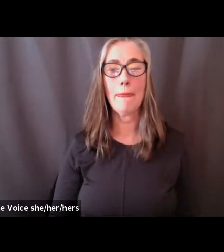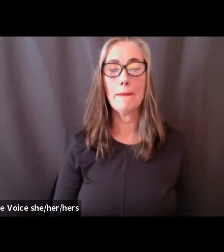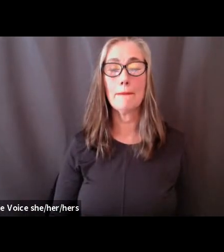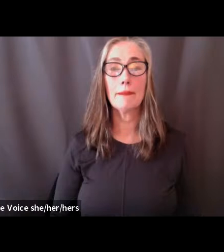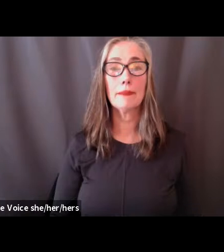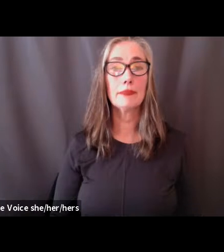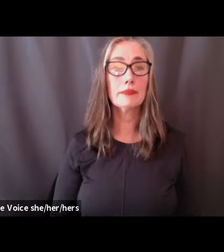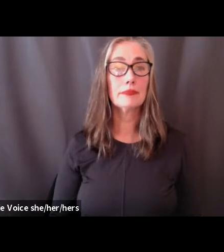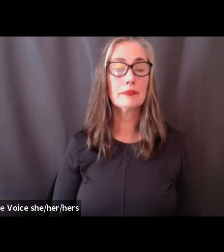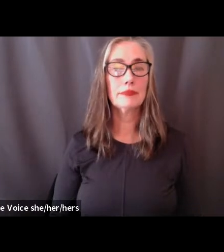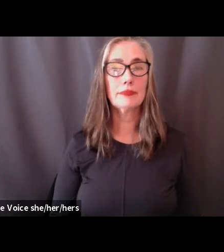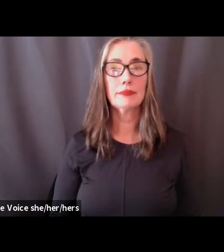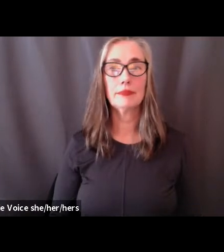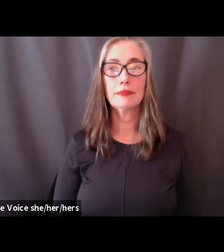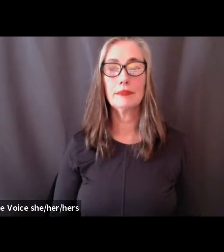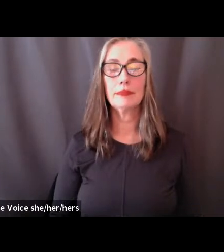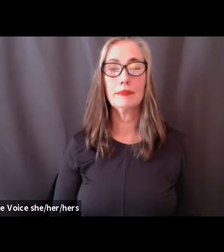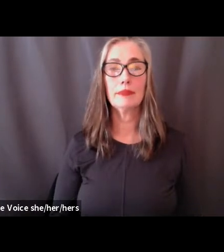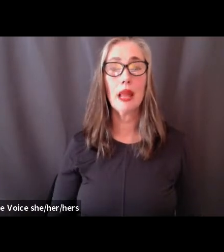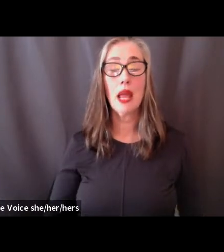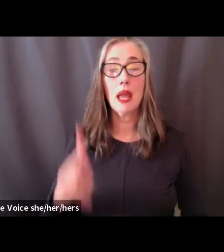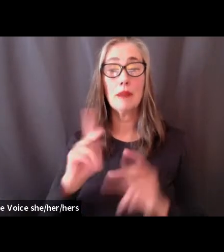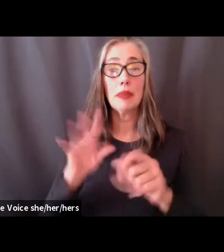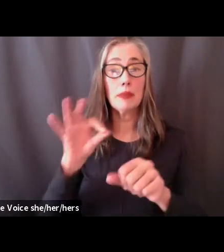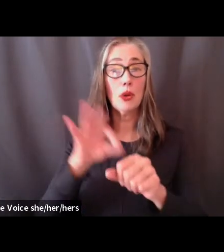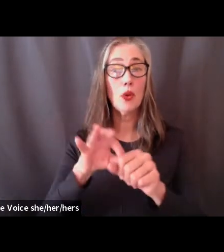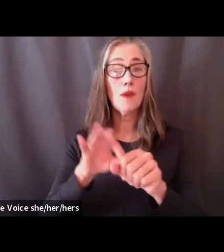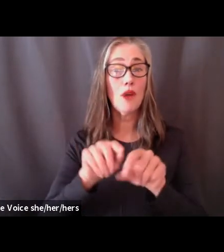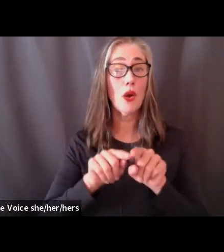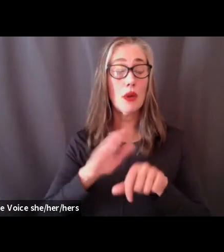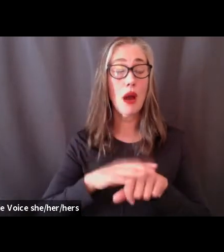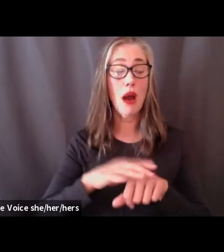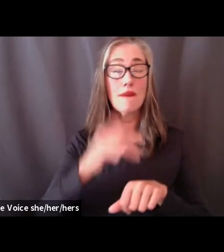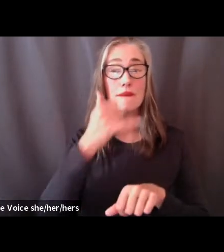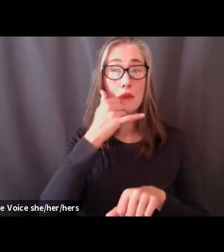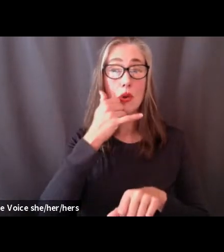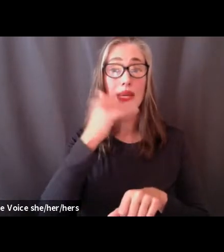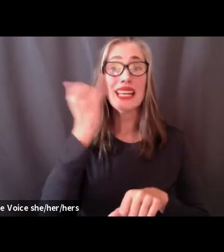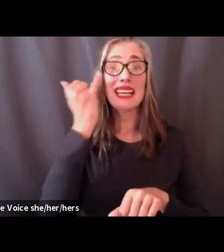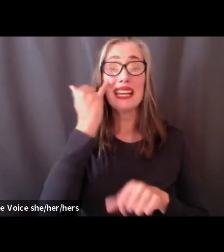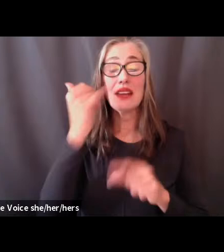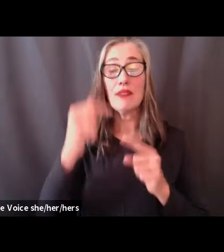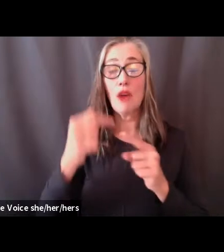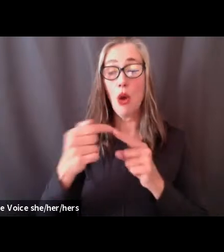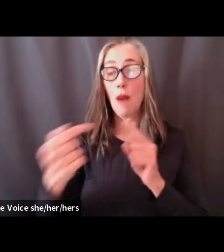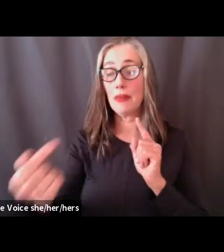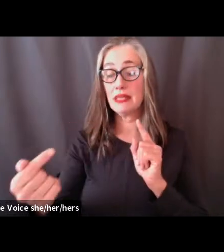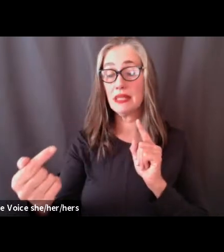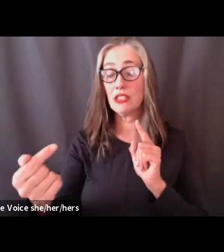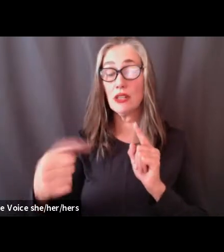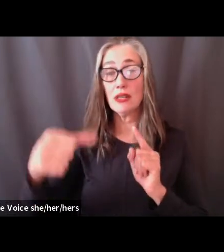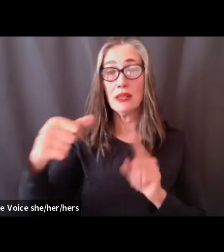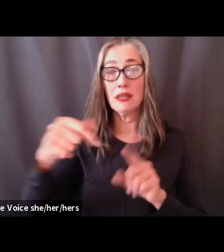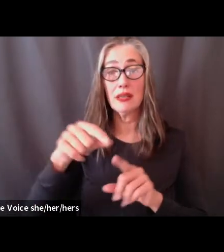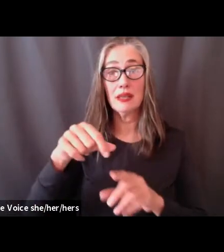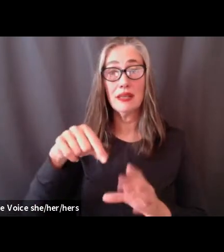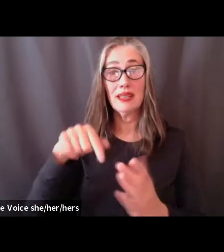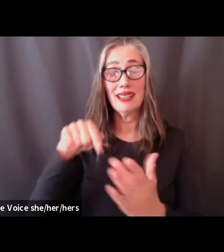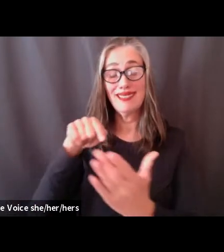Thank you. For those of you voting over the phone, if you are voting in opposition, please dial *9 at this time.